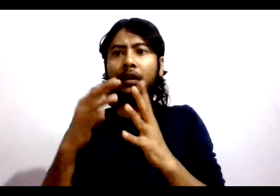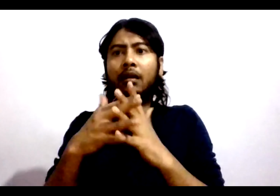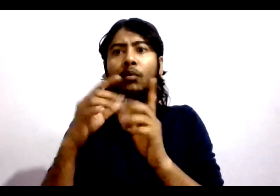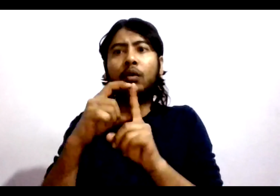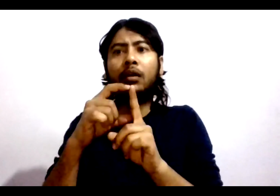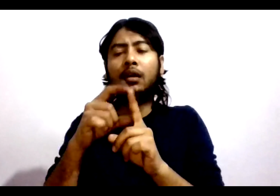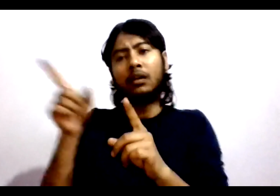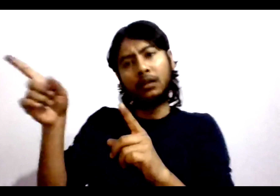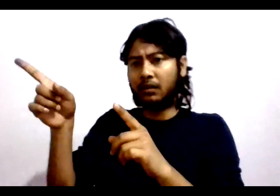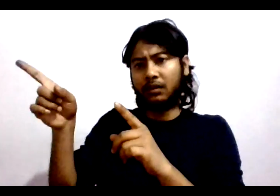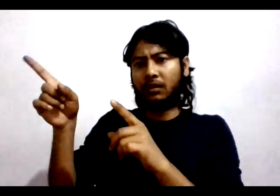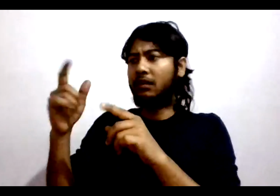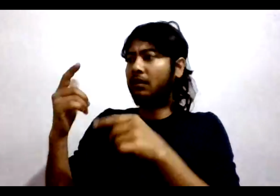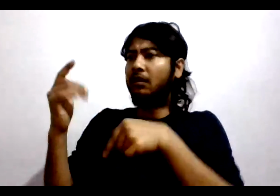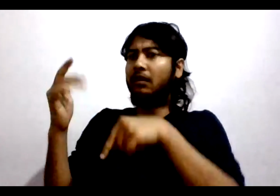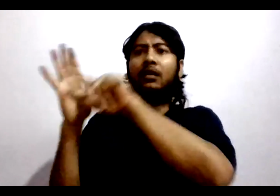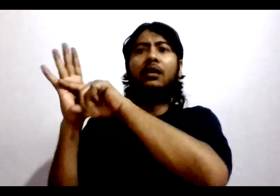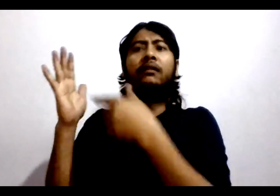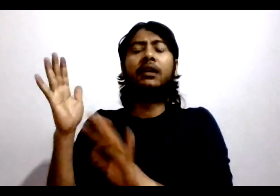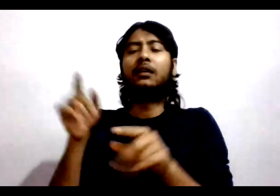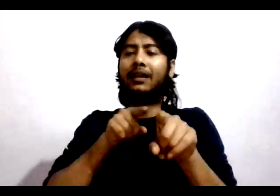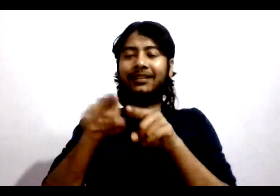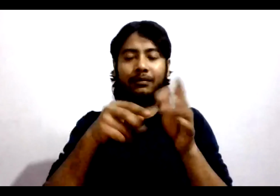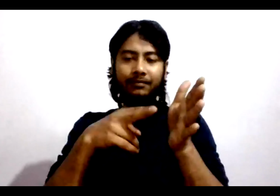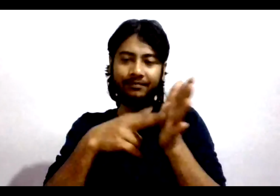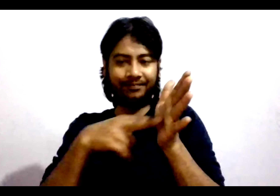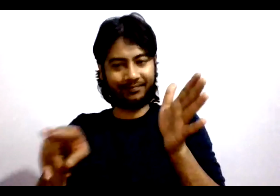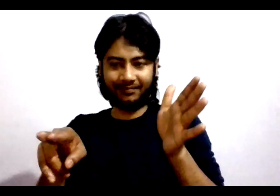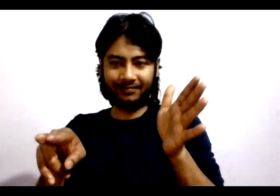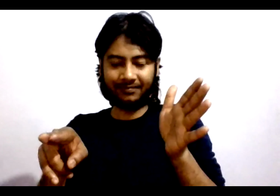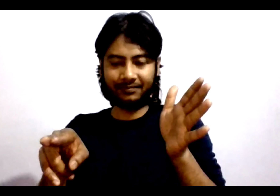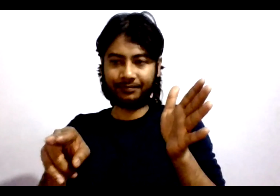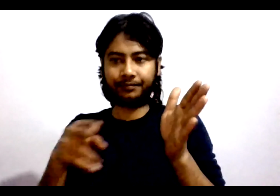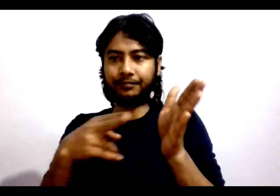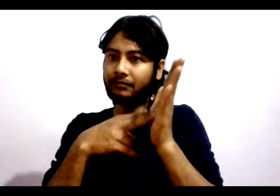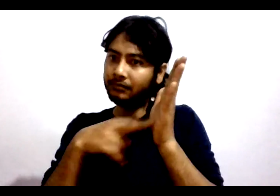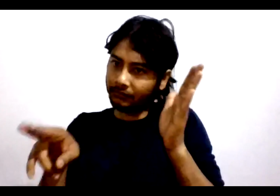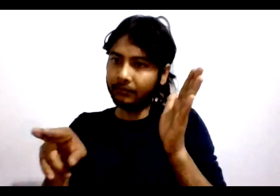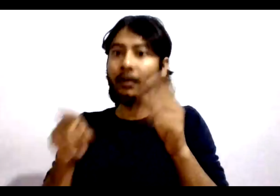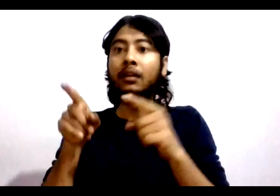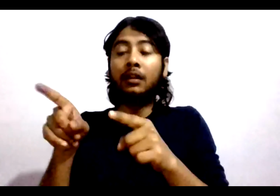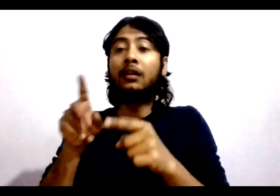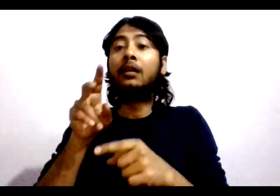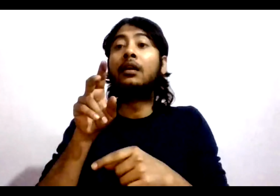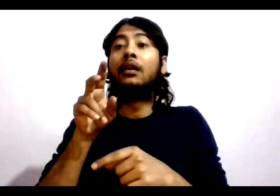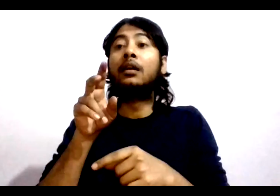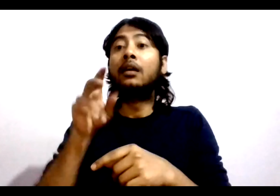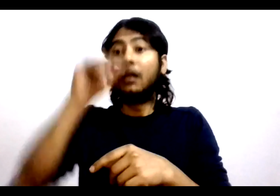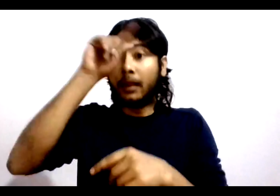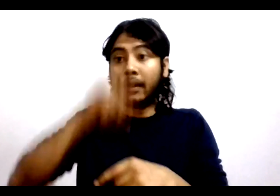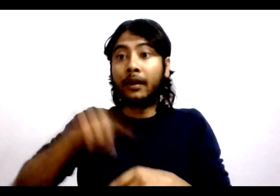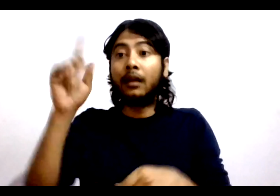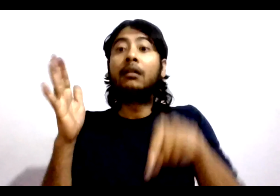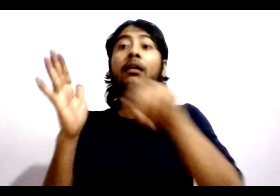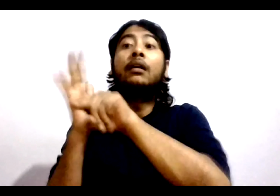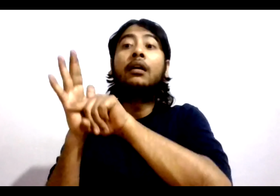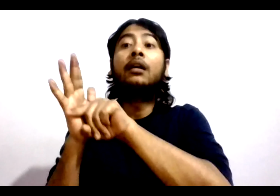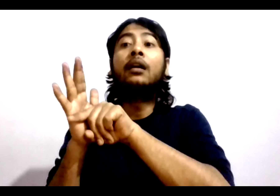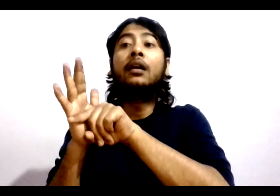treaty? Like the United Nations Convention on the Right of Person with Disability was India signed on